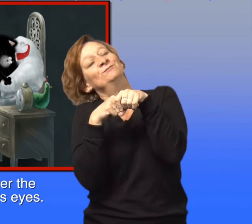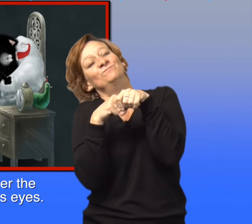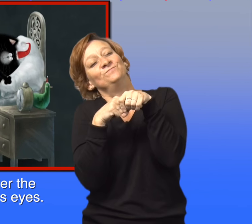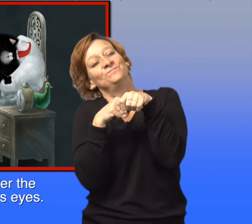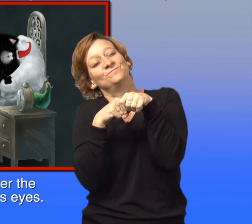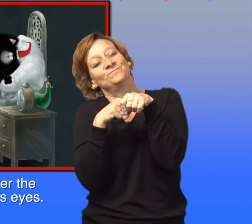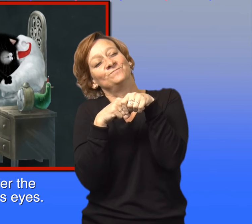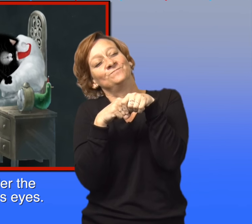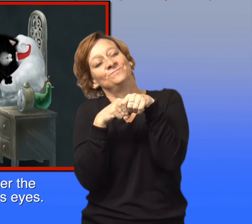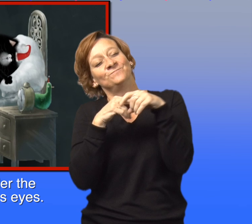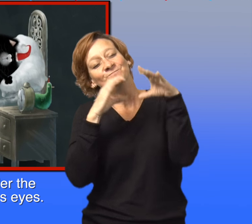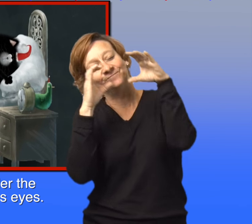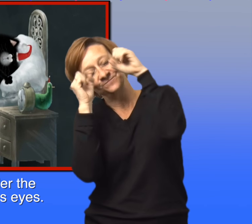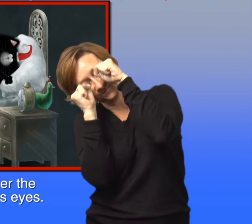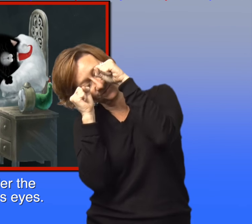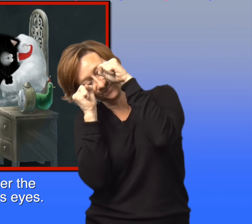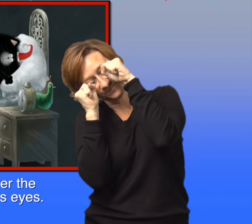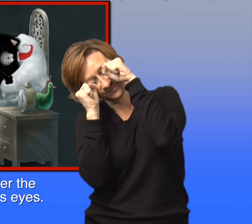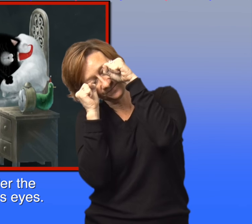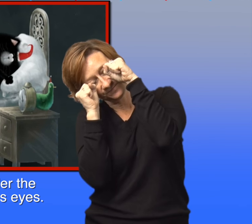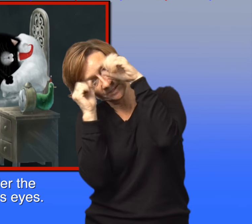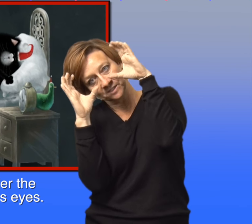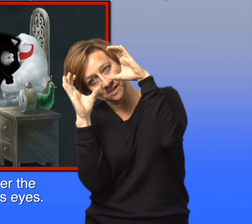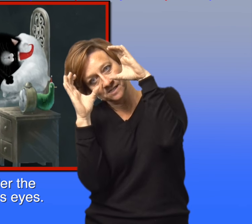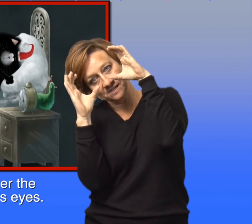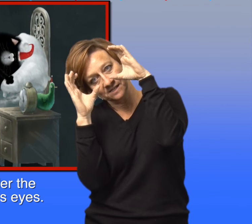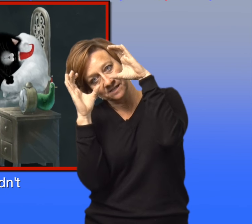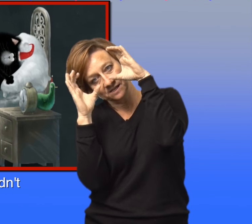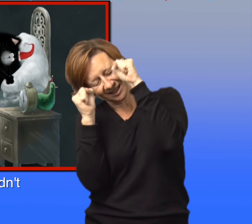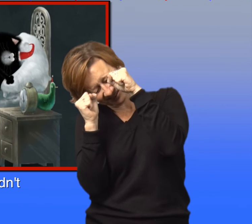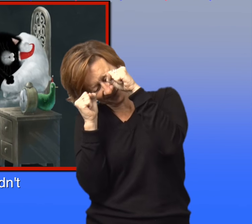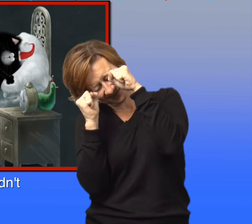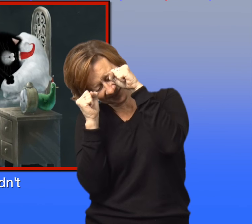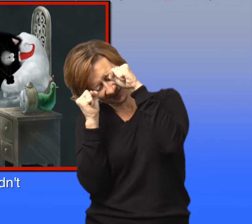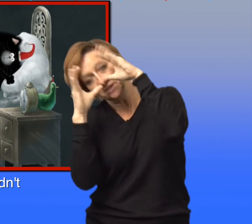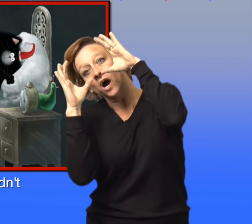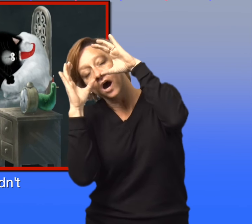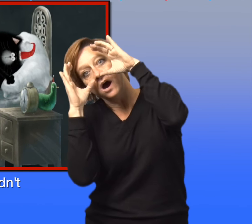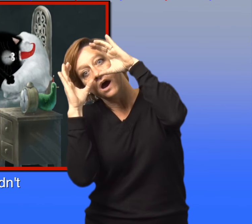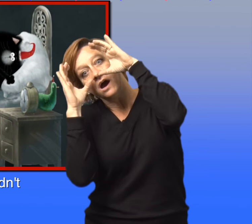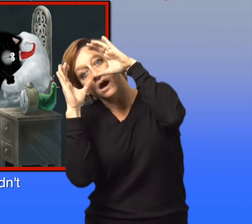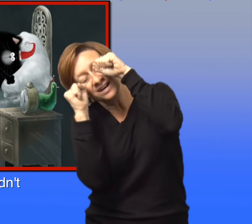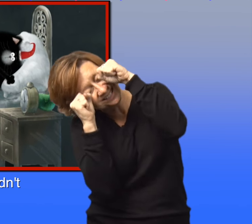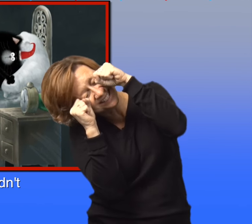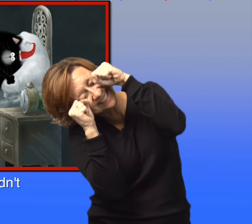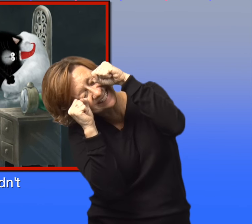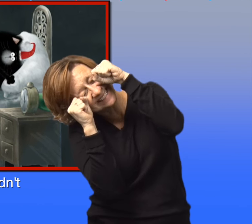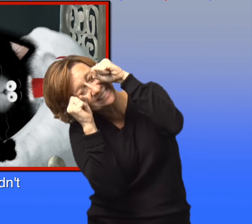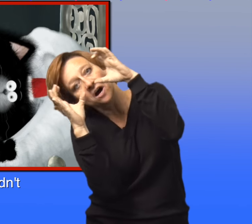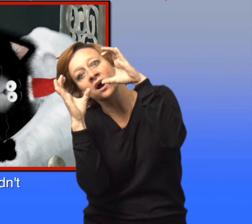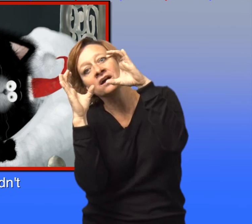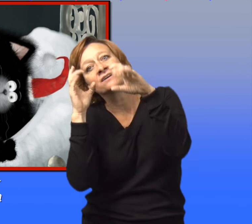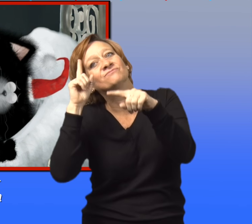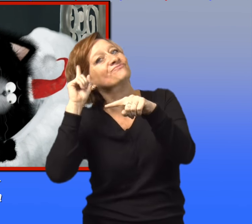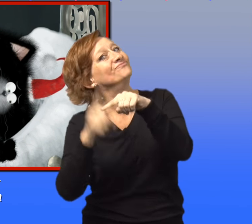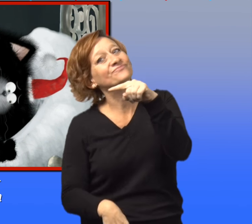Splat snuggled under the covers and closed his eyes. But his eyes wouldn't stay closed.